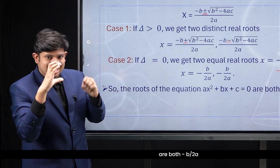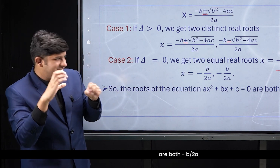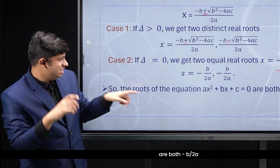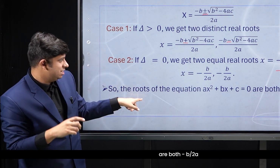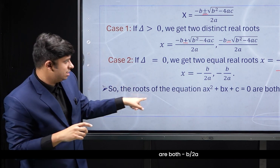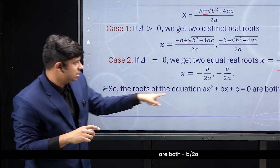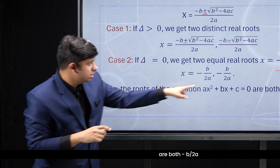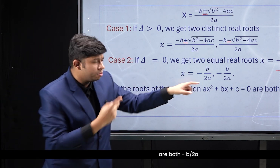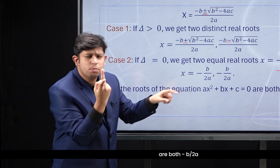2a.